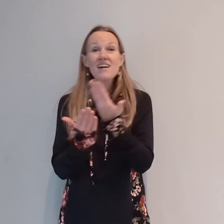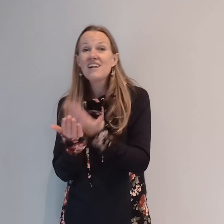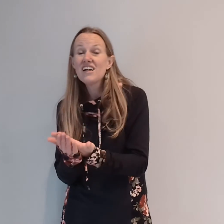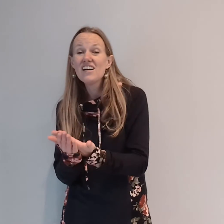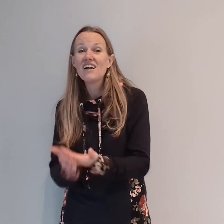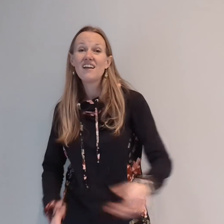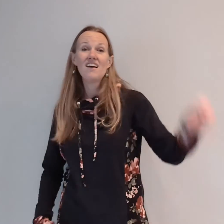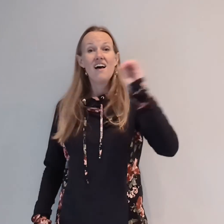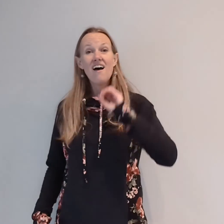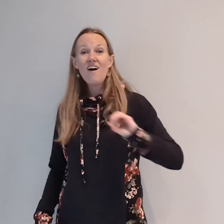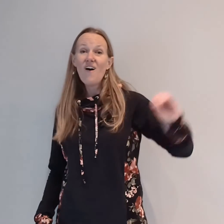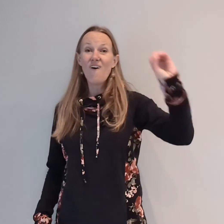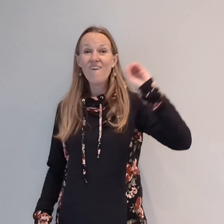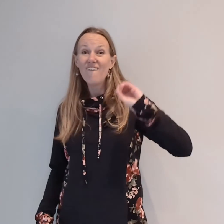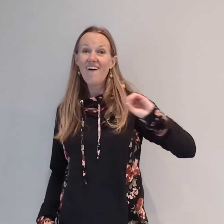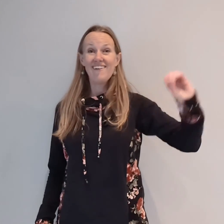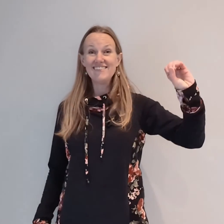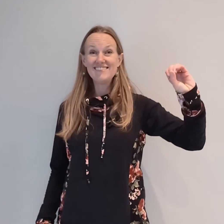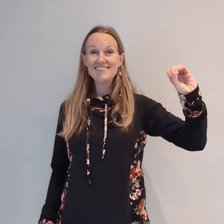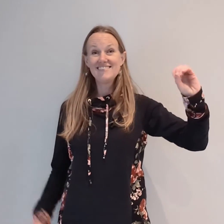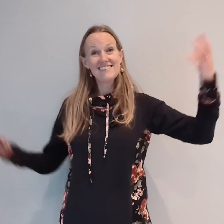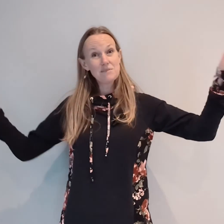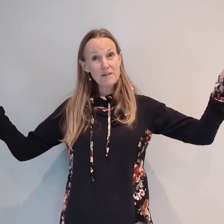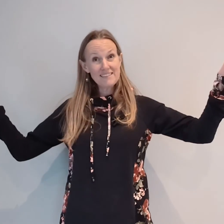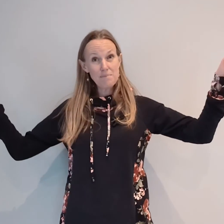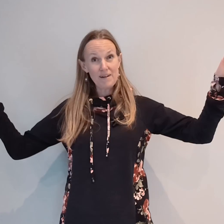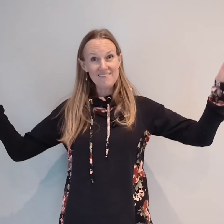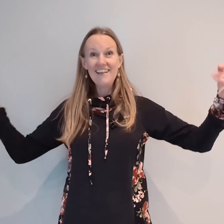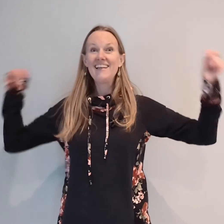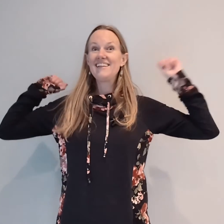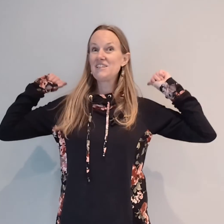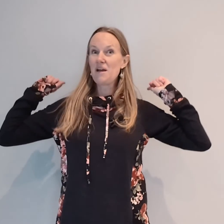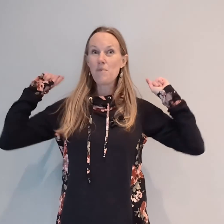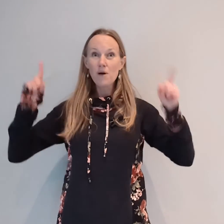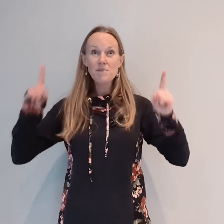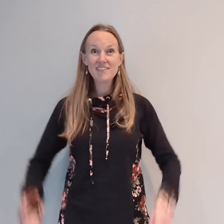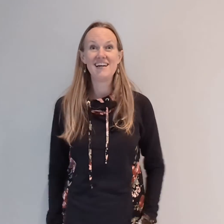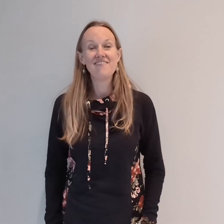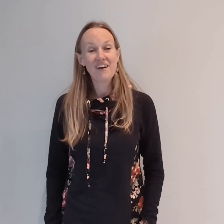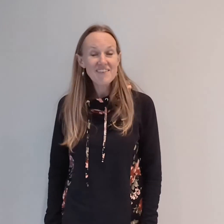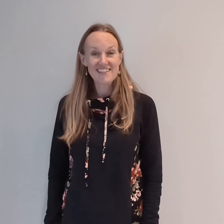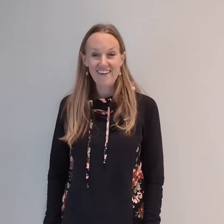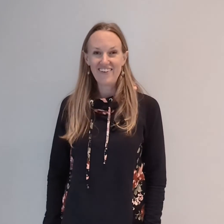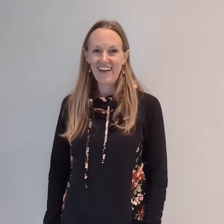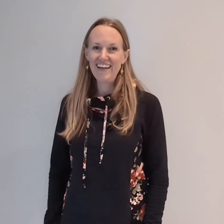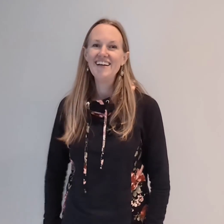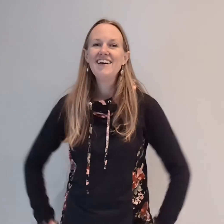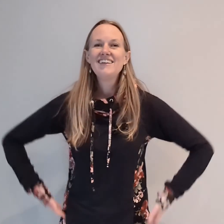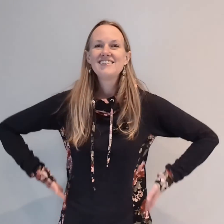are good. Oh. So it's pretty simple. Let's try it one more time from the top, okay?